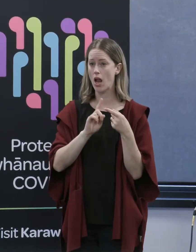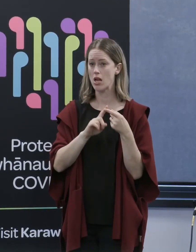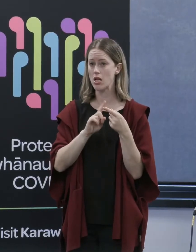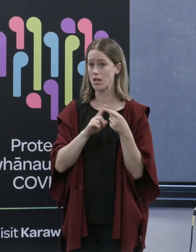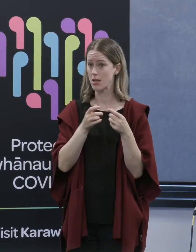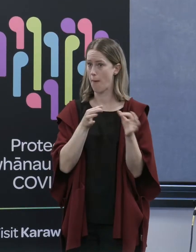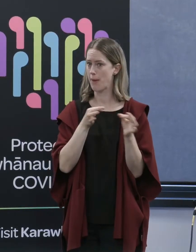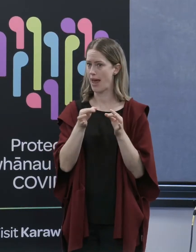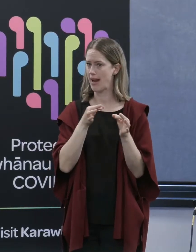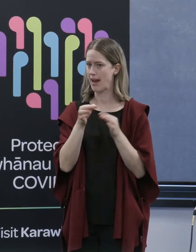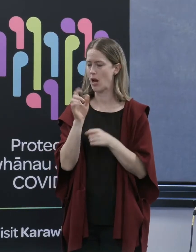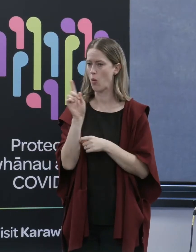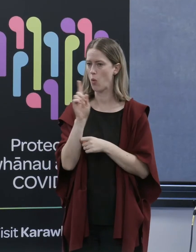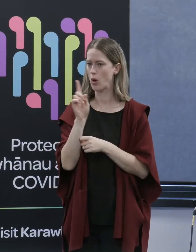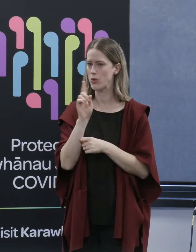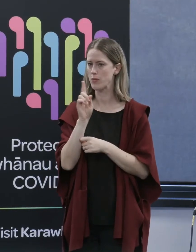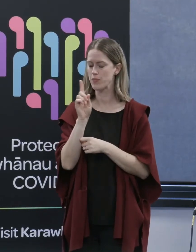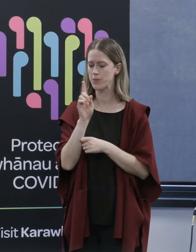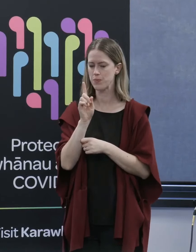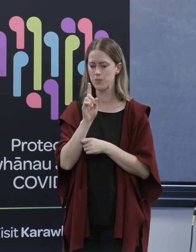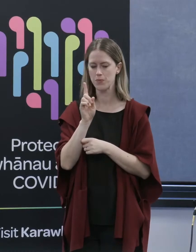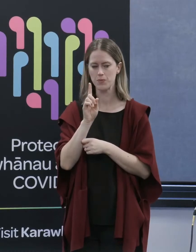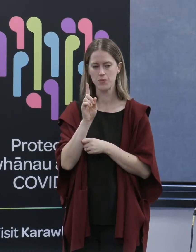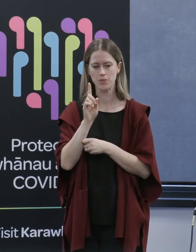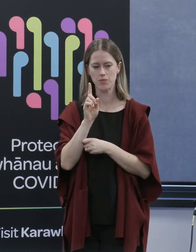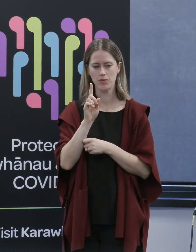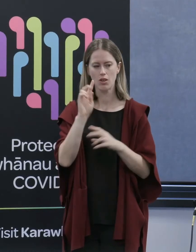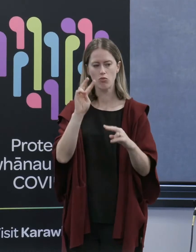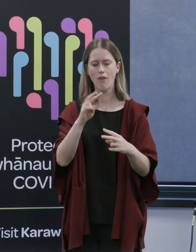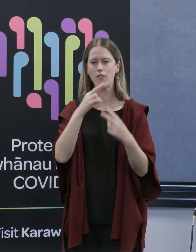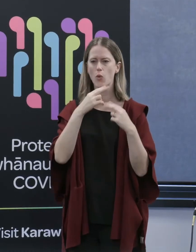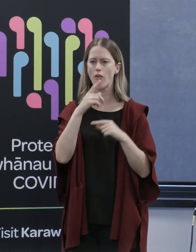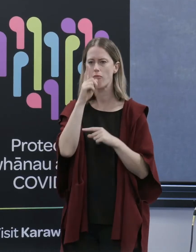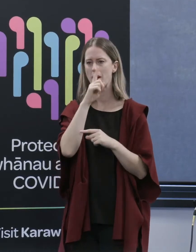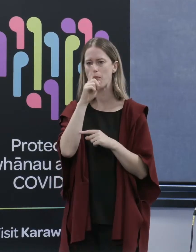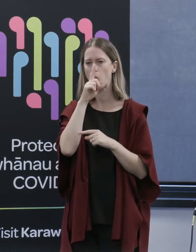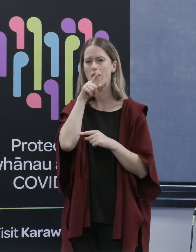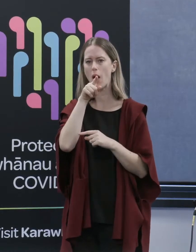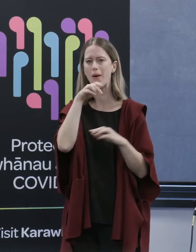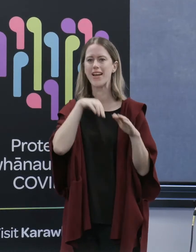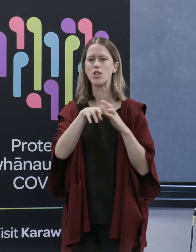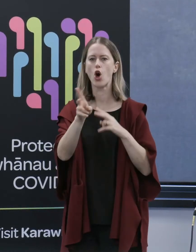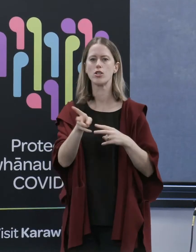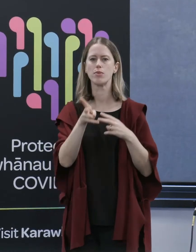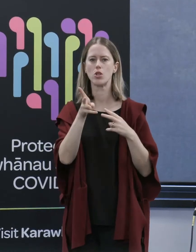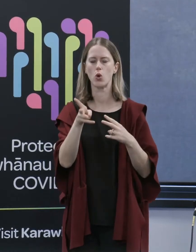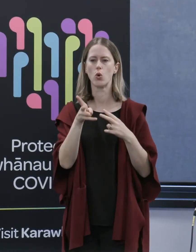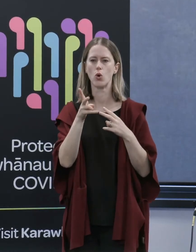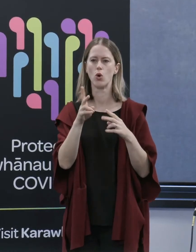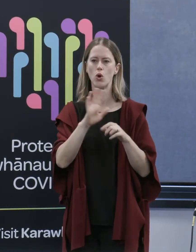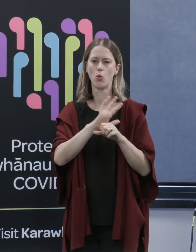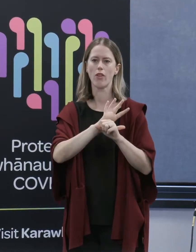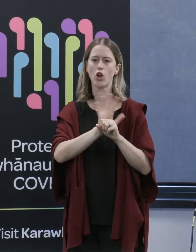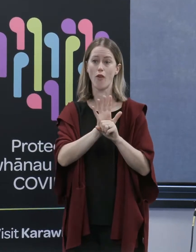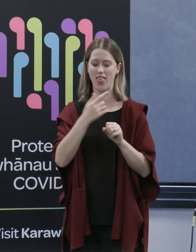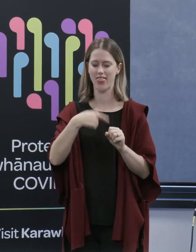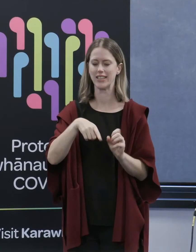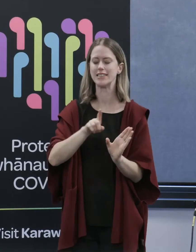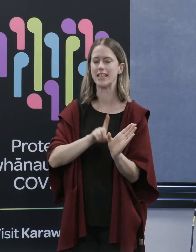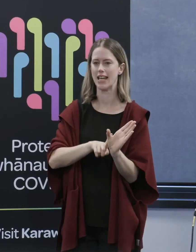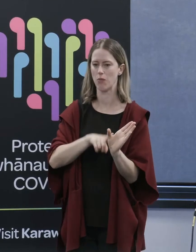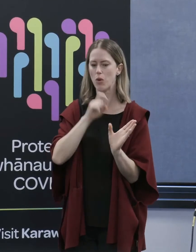advanced planning is a detailed case note review of all those people that were admitted to hospital with COVID-19 this